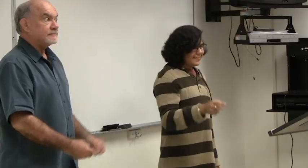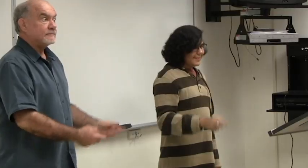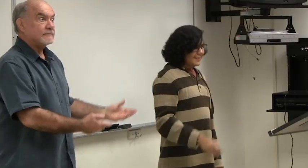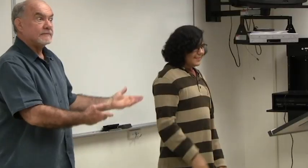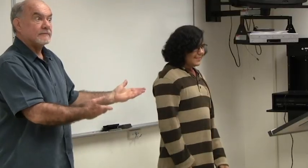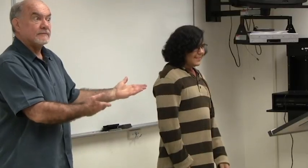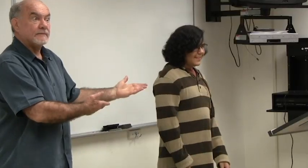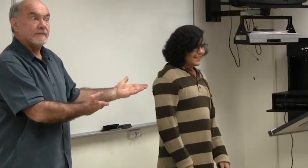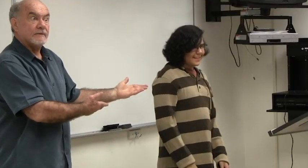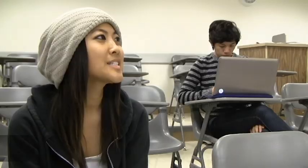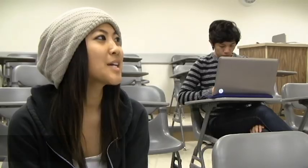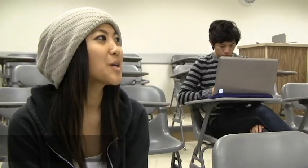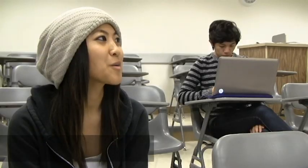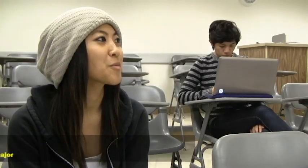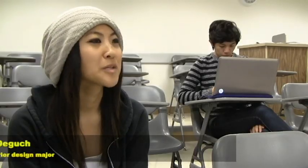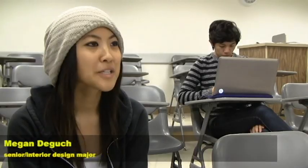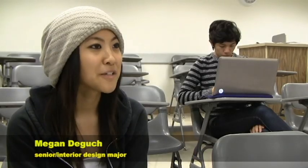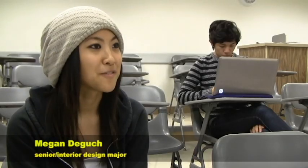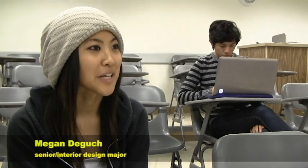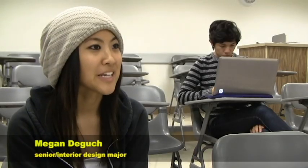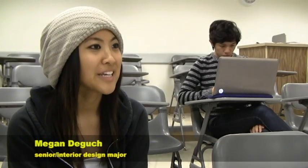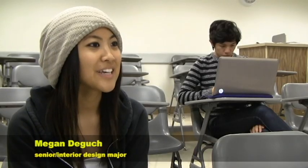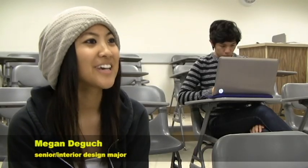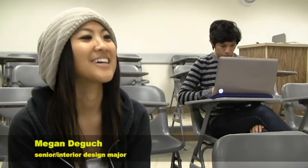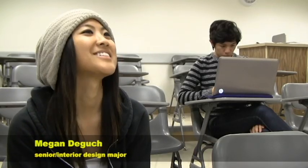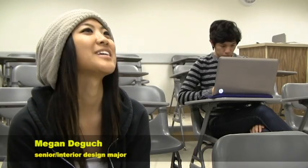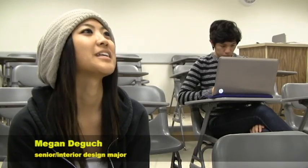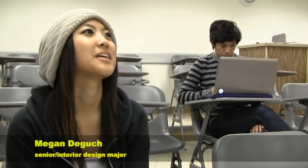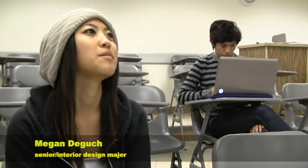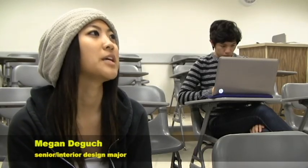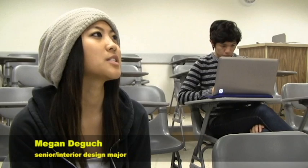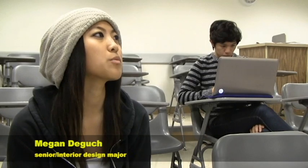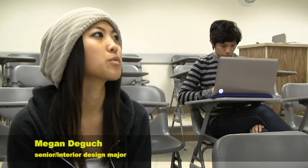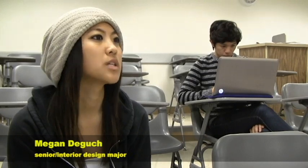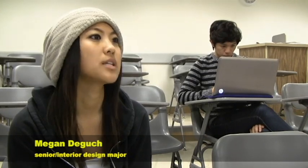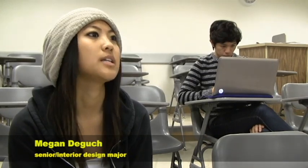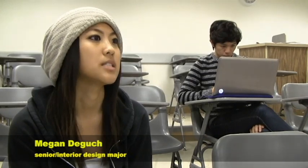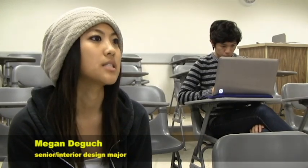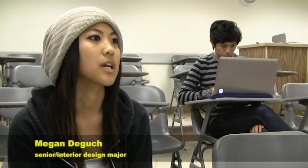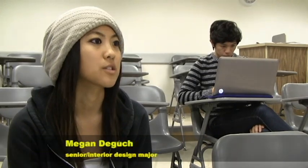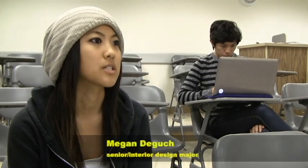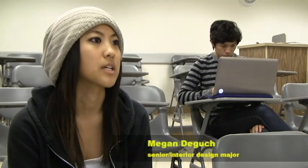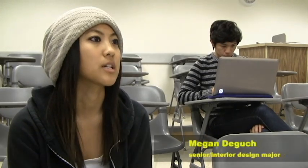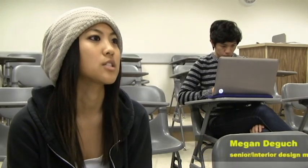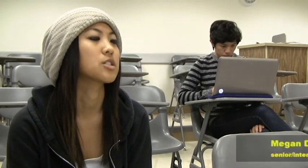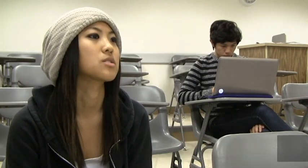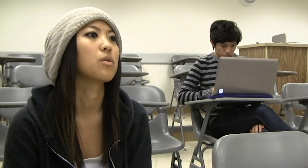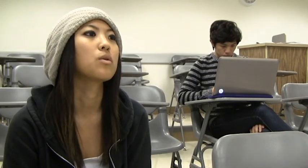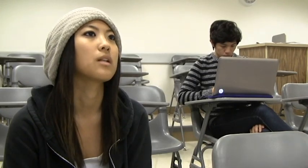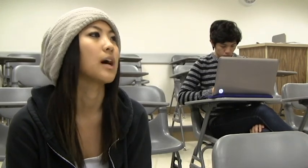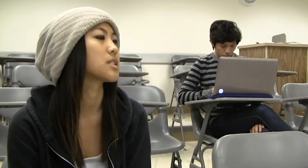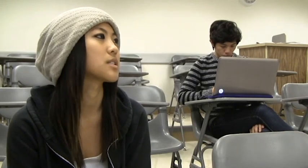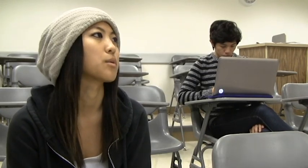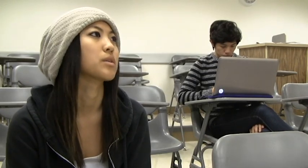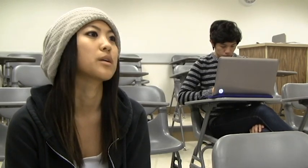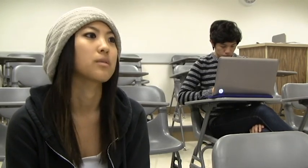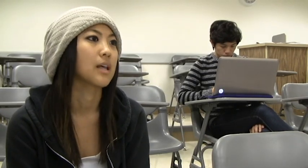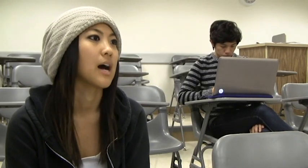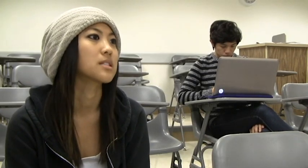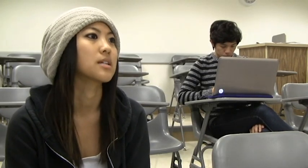my lips. He's like really funny and he makes it really easy to understand, and just the whole class it's like really relaxed, like